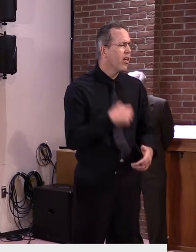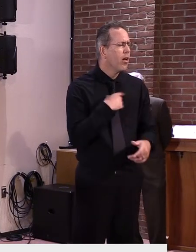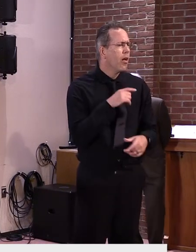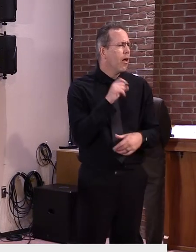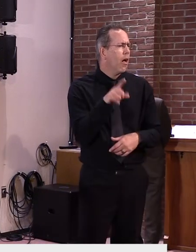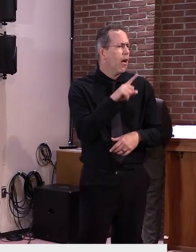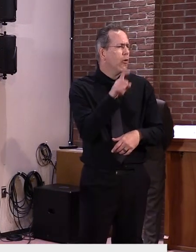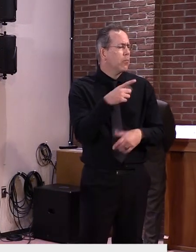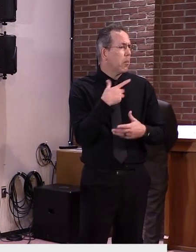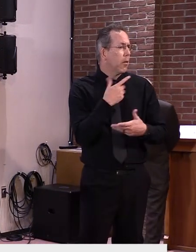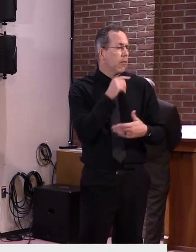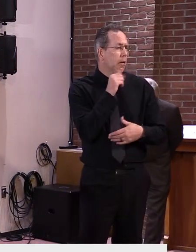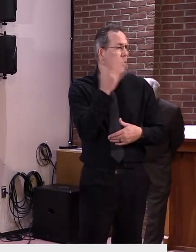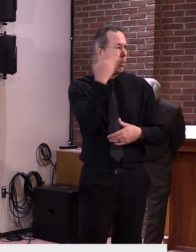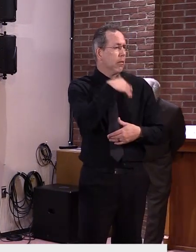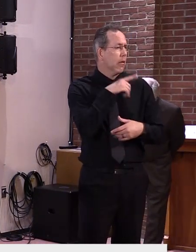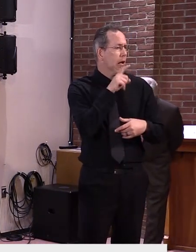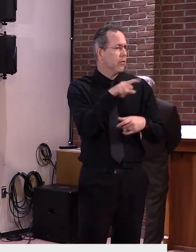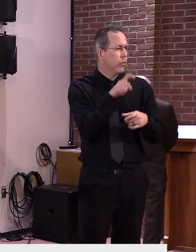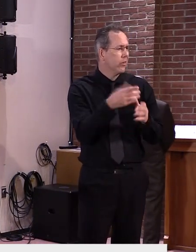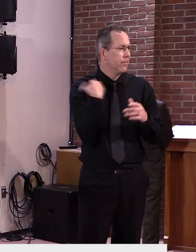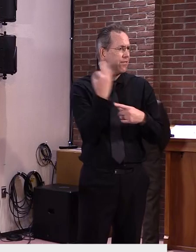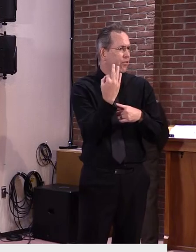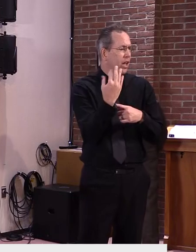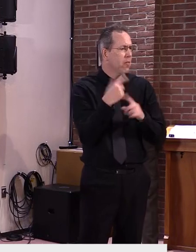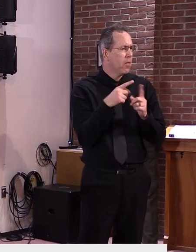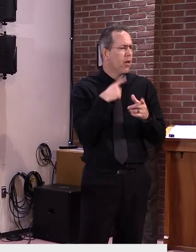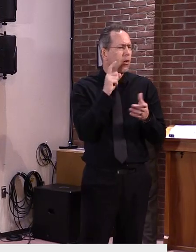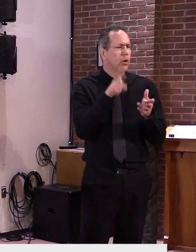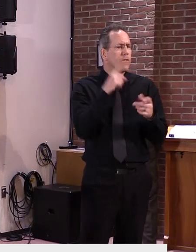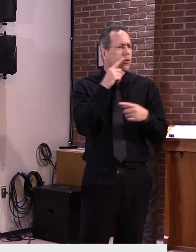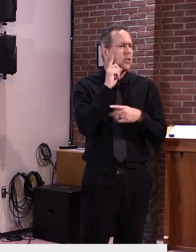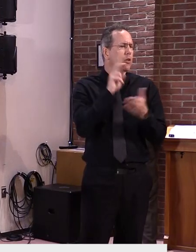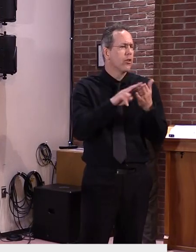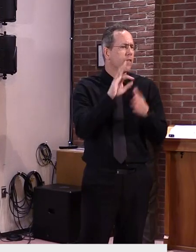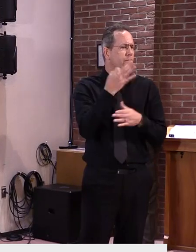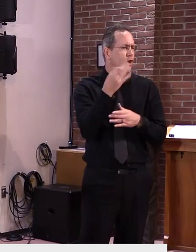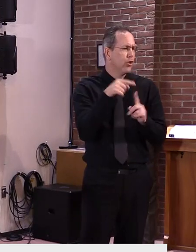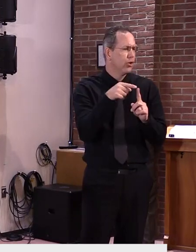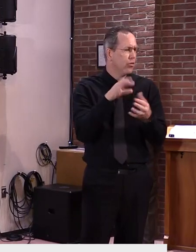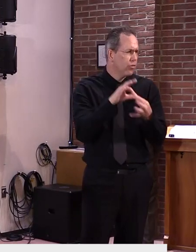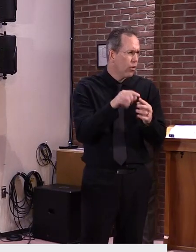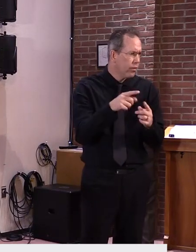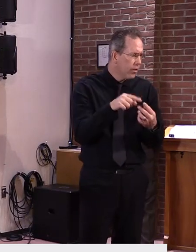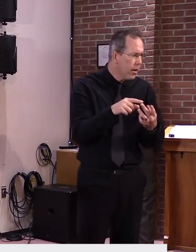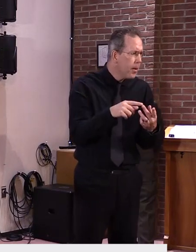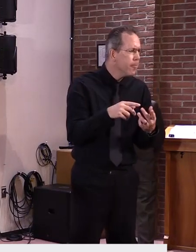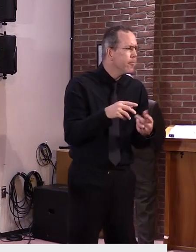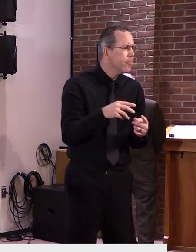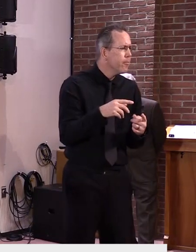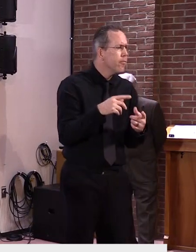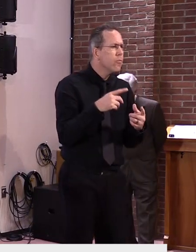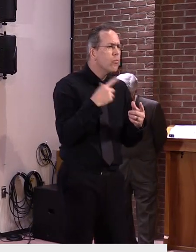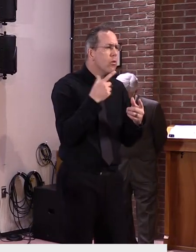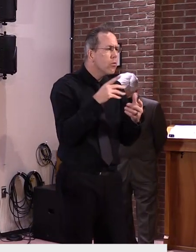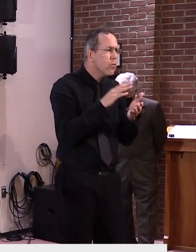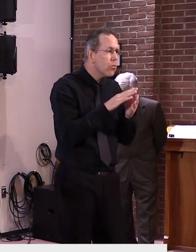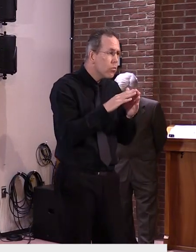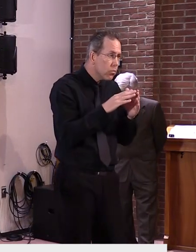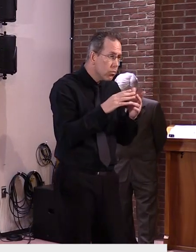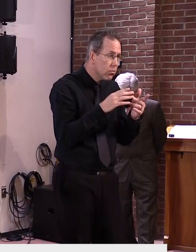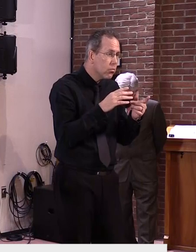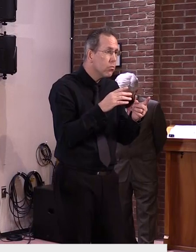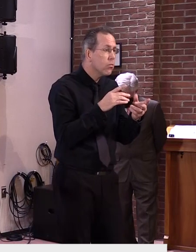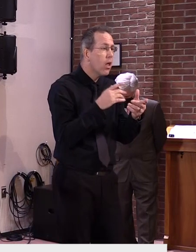or part-time remote learning plan as their reopening mode? And if not yet, would you and when